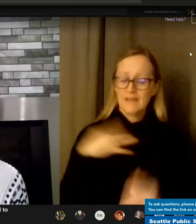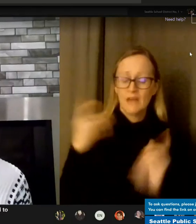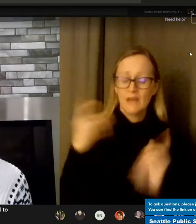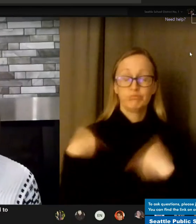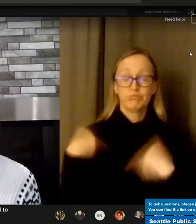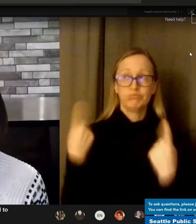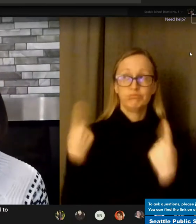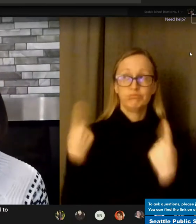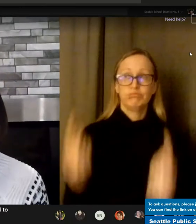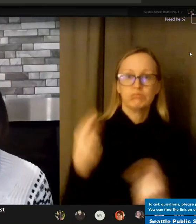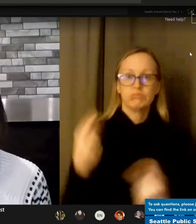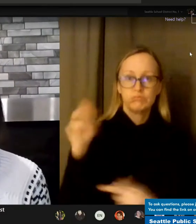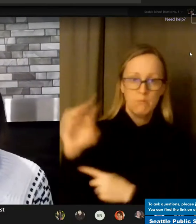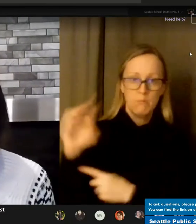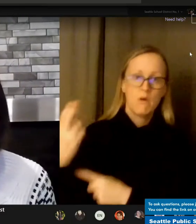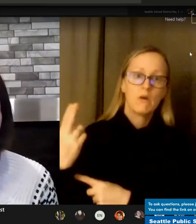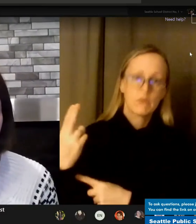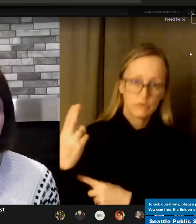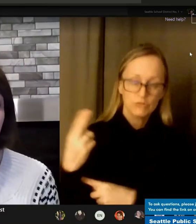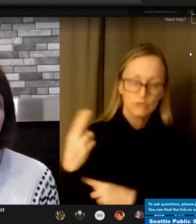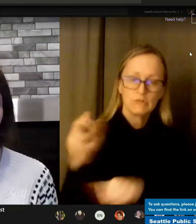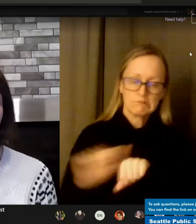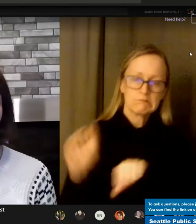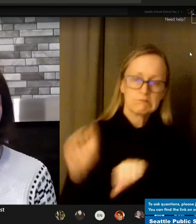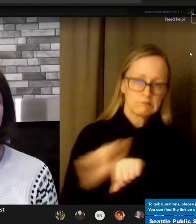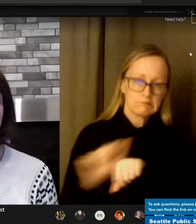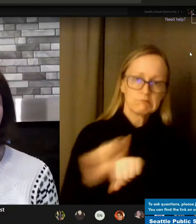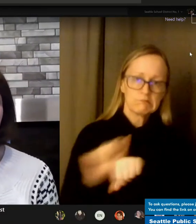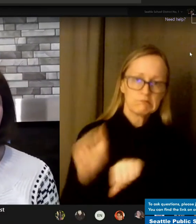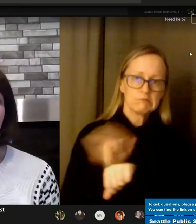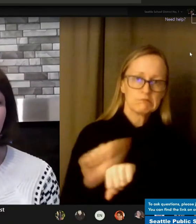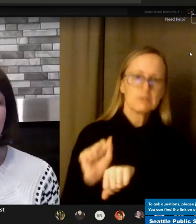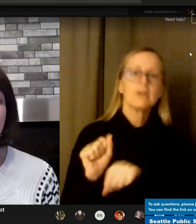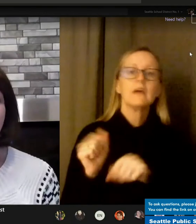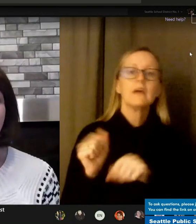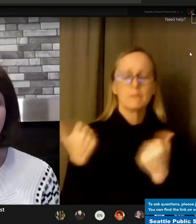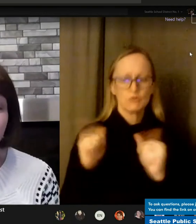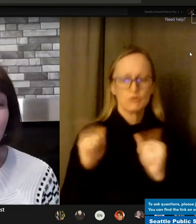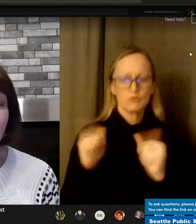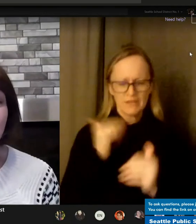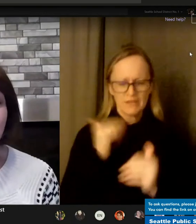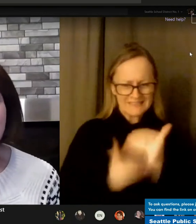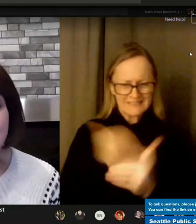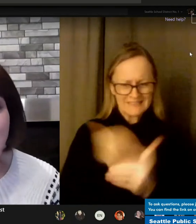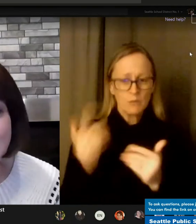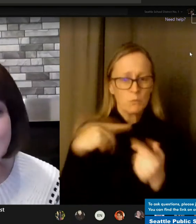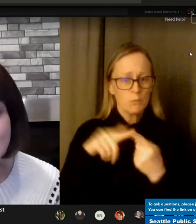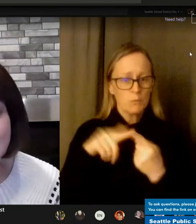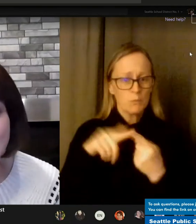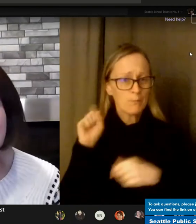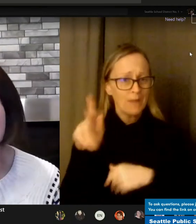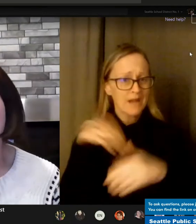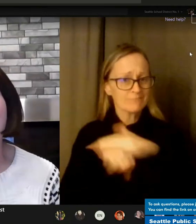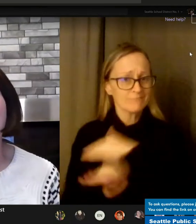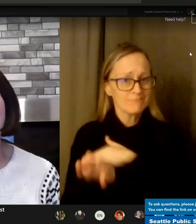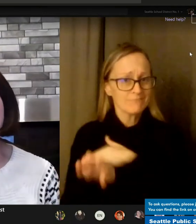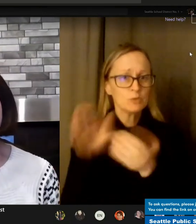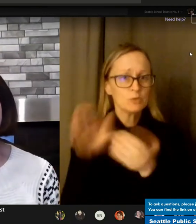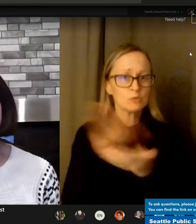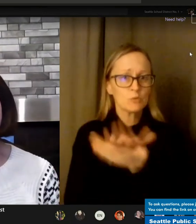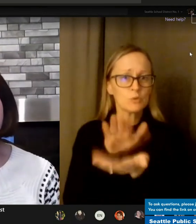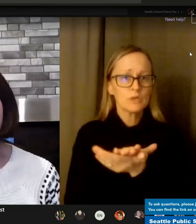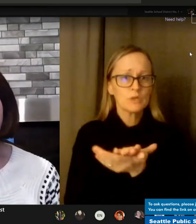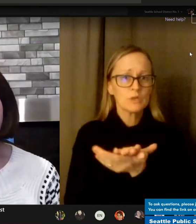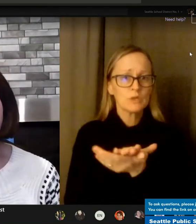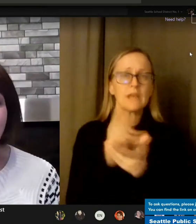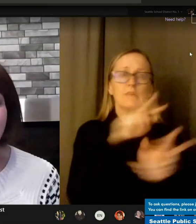they're already preparing for a potential return to school buildings. Staff have reviewed HVAC systems in our buildings.